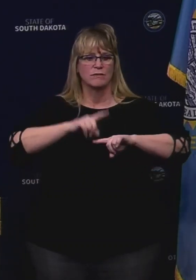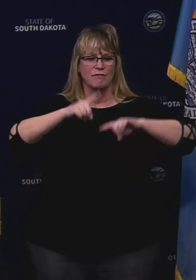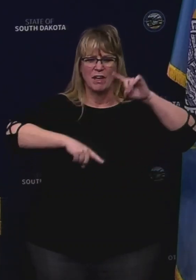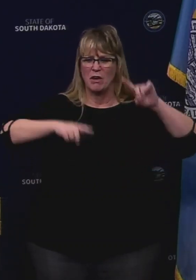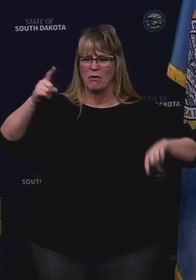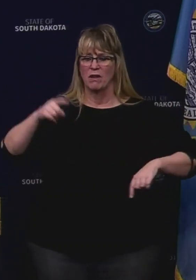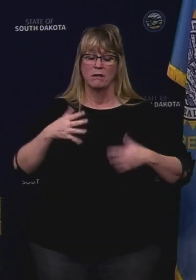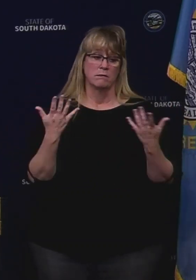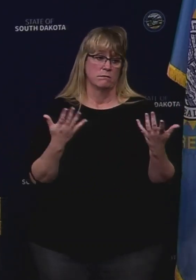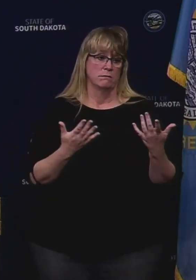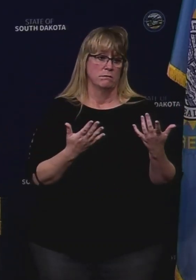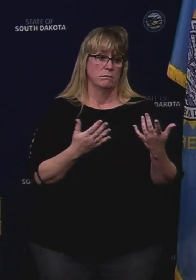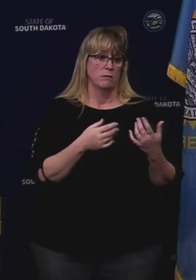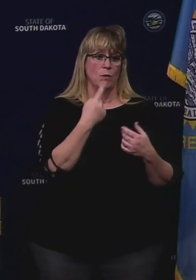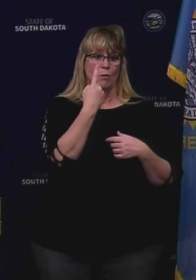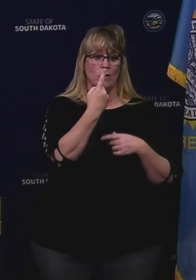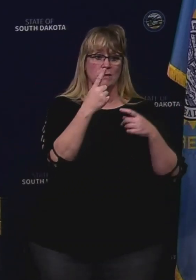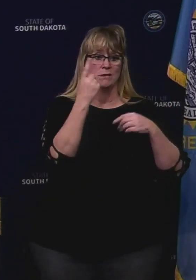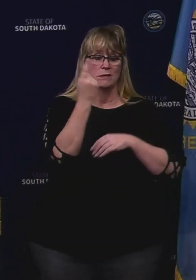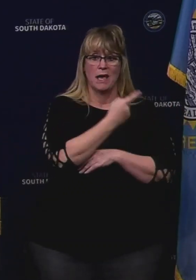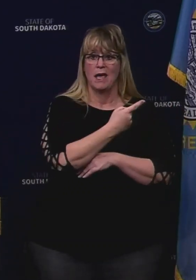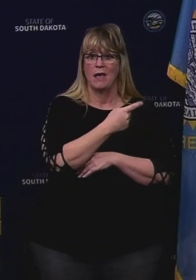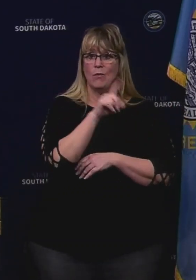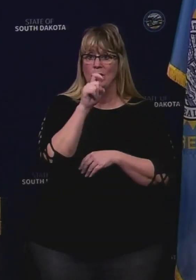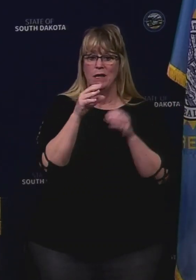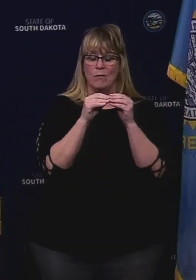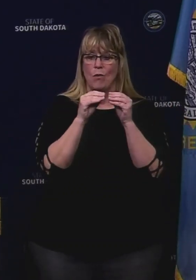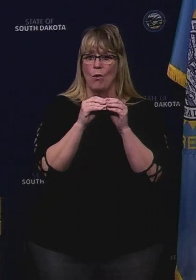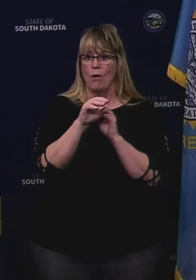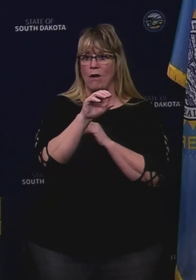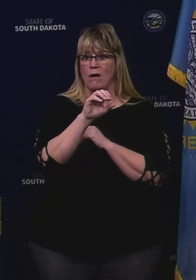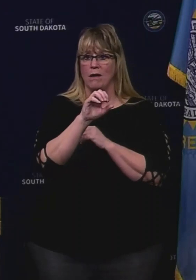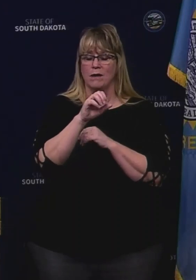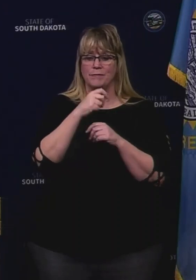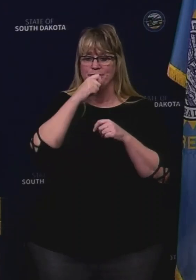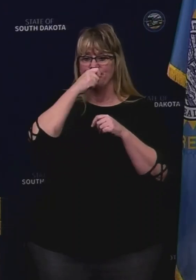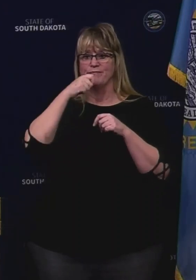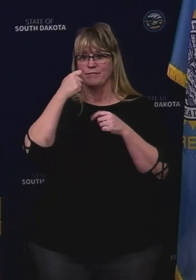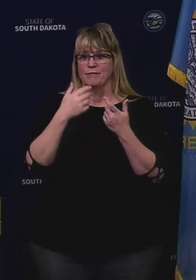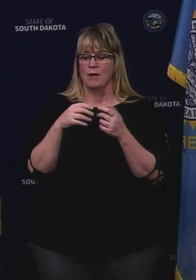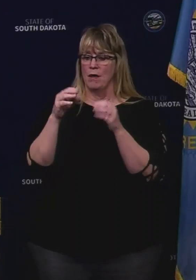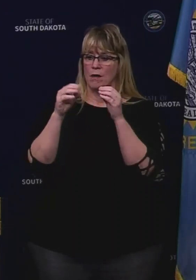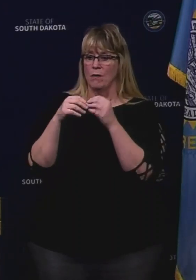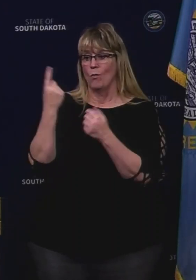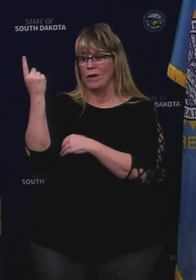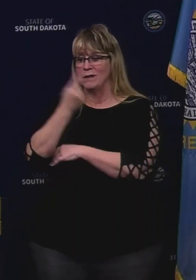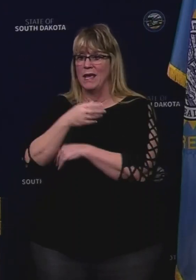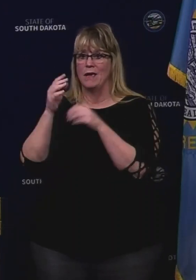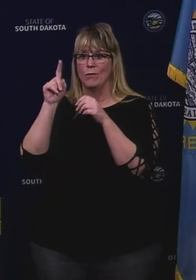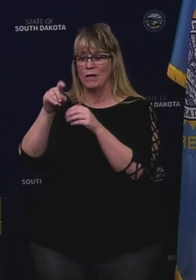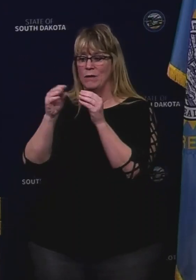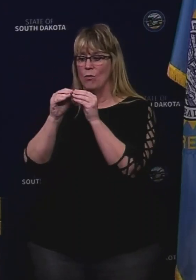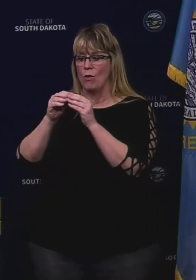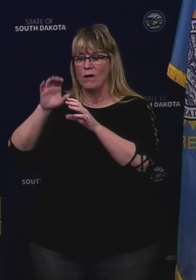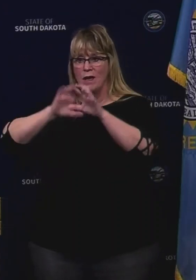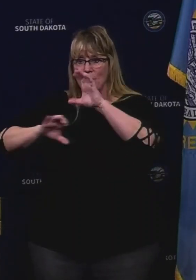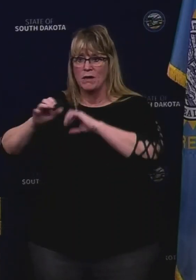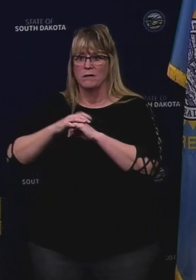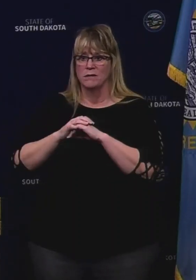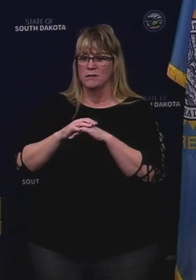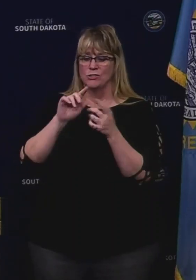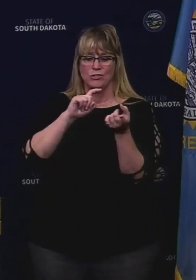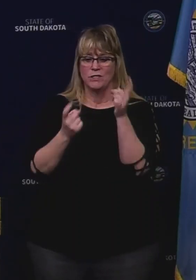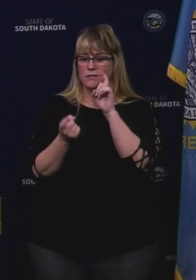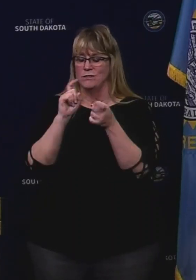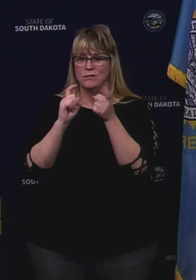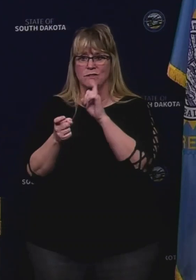kits, but then we may one day run short of swabs, and we may run short of reagents in different areas, and we're constantly moving those supplies across